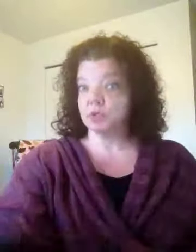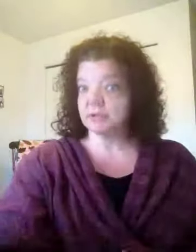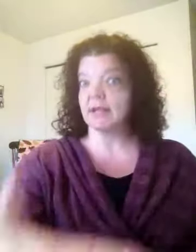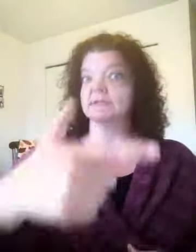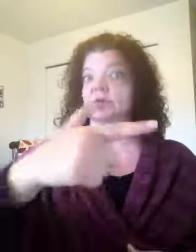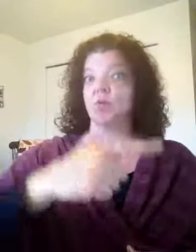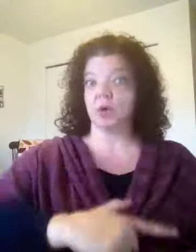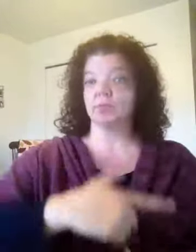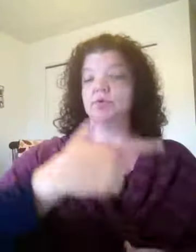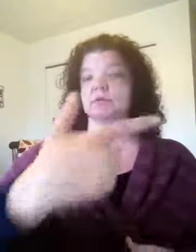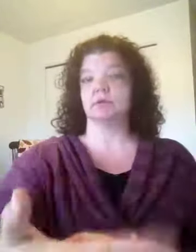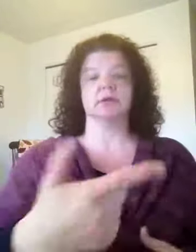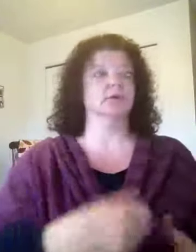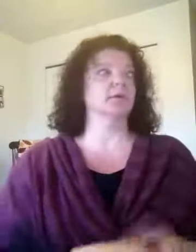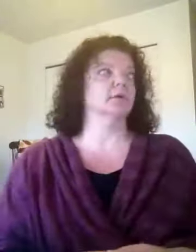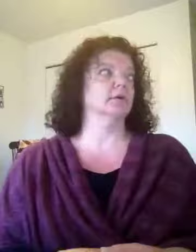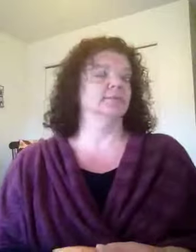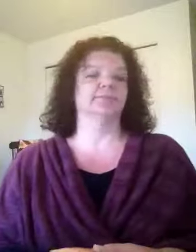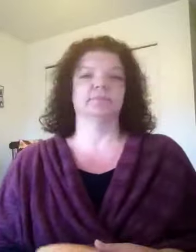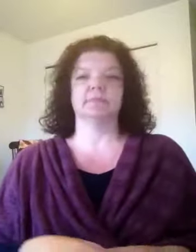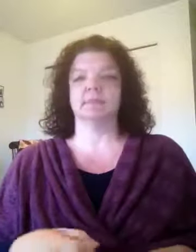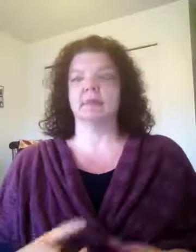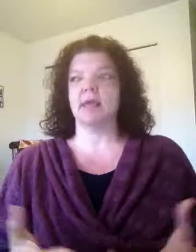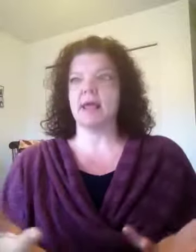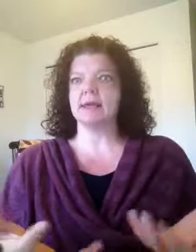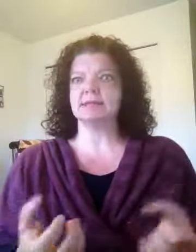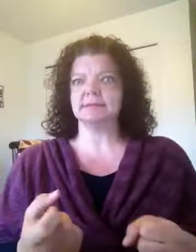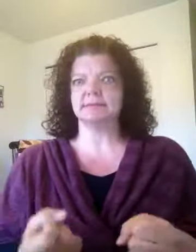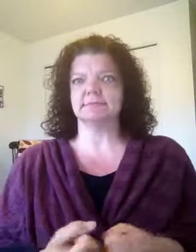think time. Go. Longest hair.